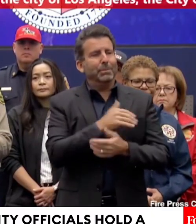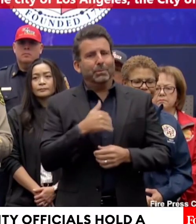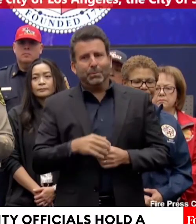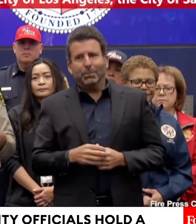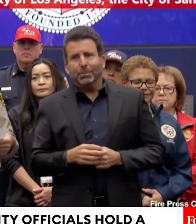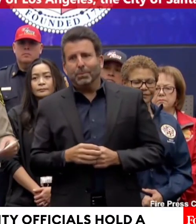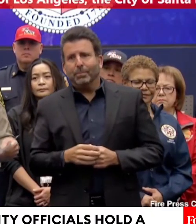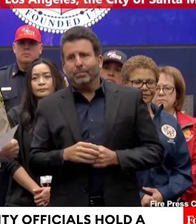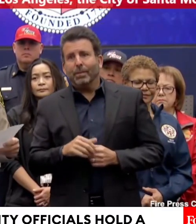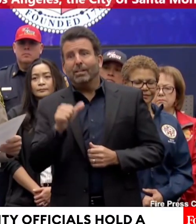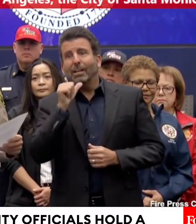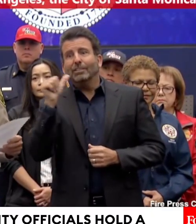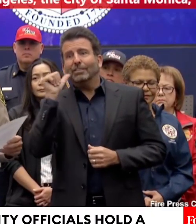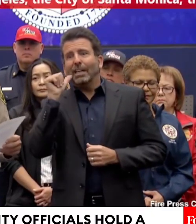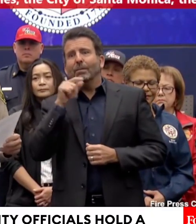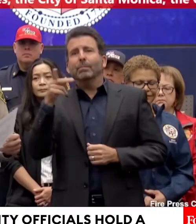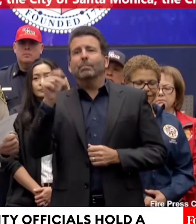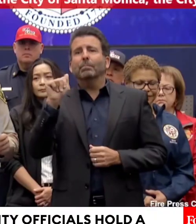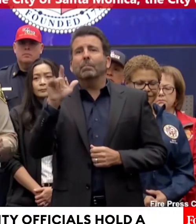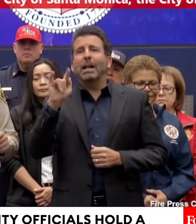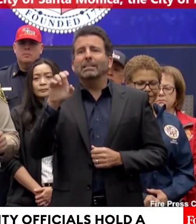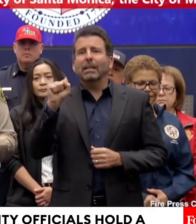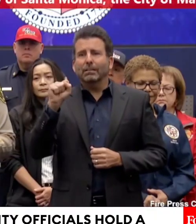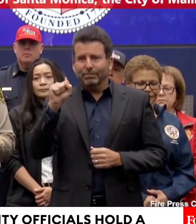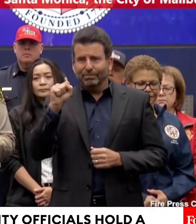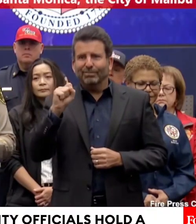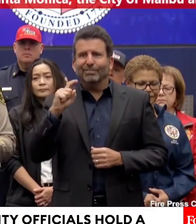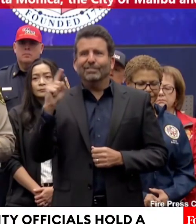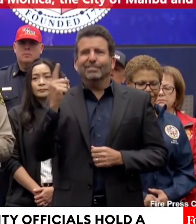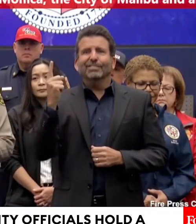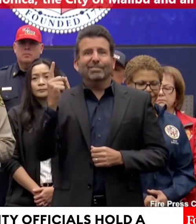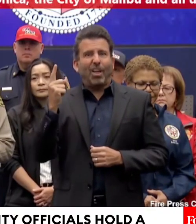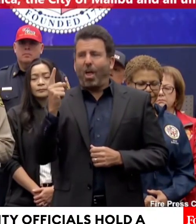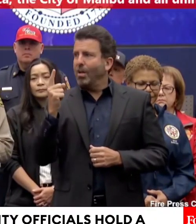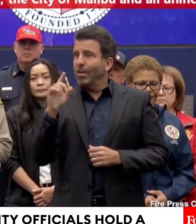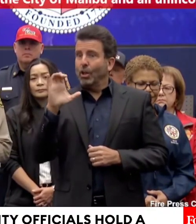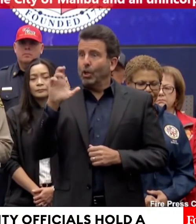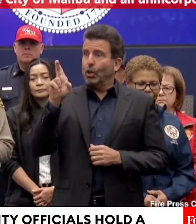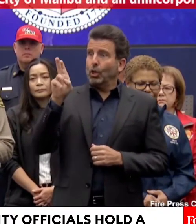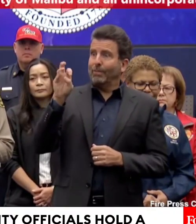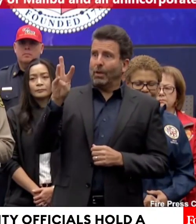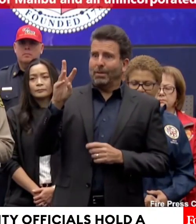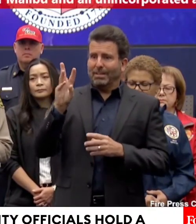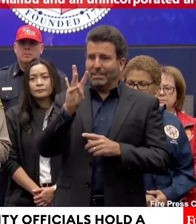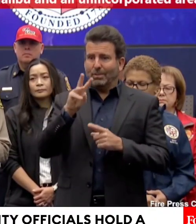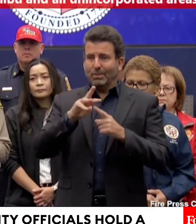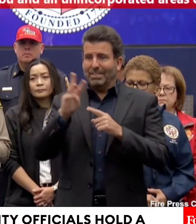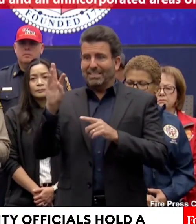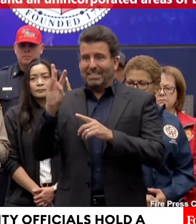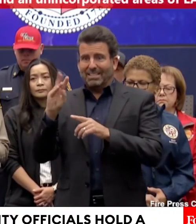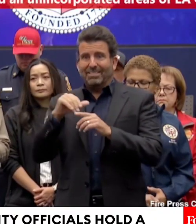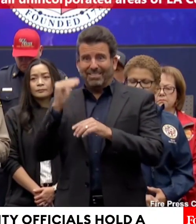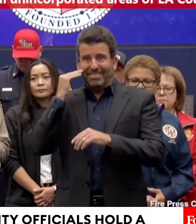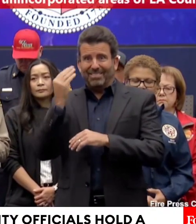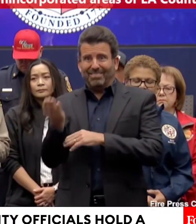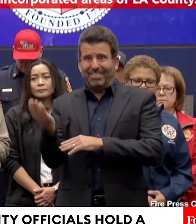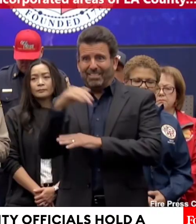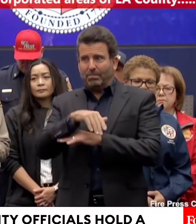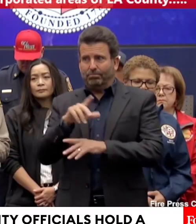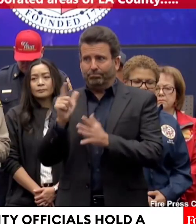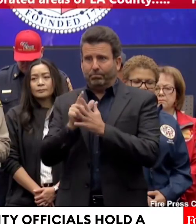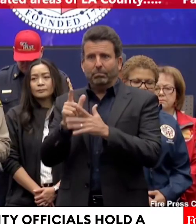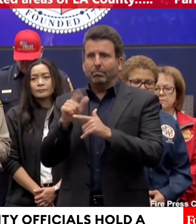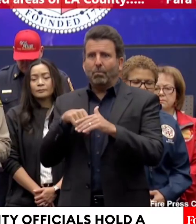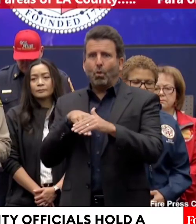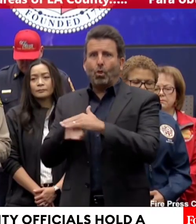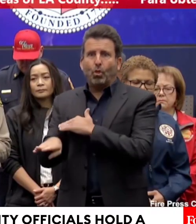curfew violation. Unfortunately, they resisted arrest. In Eaton, we had 6 arrests last night, 3